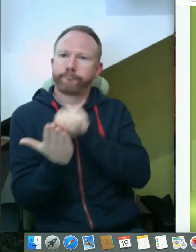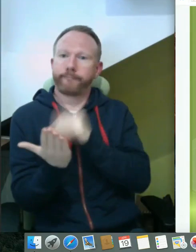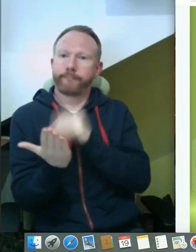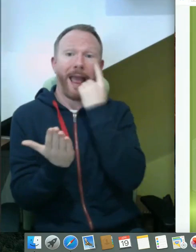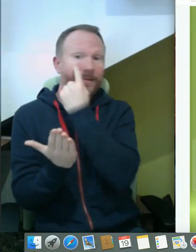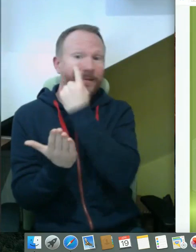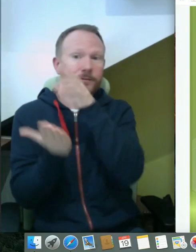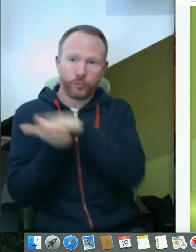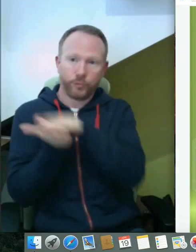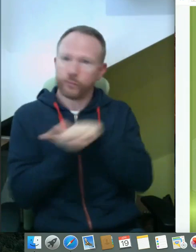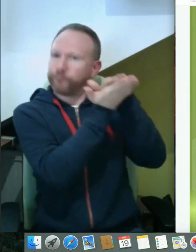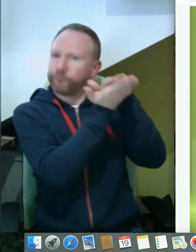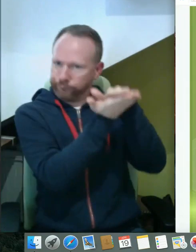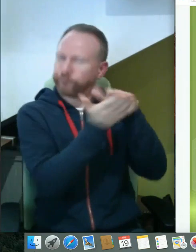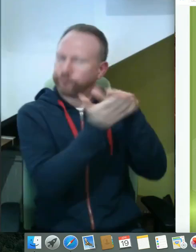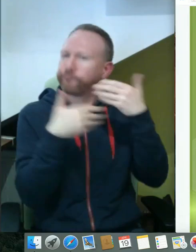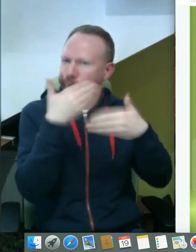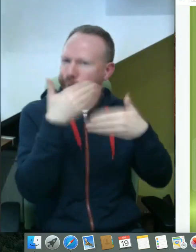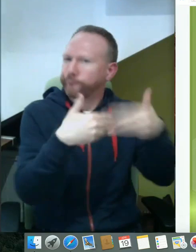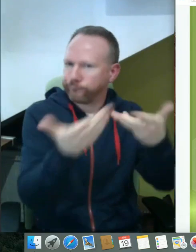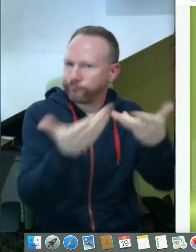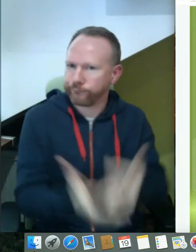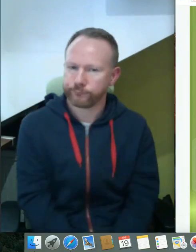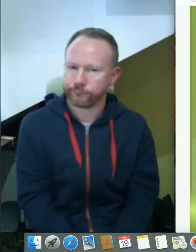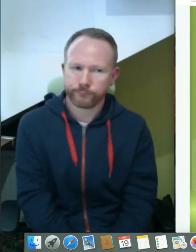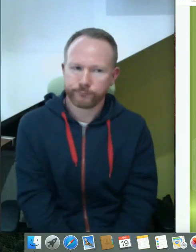legal services.